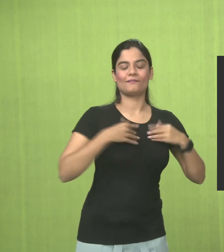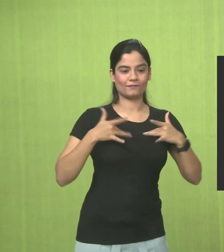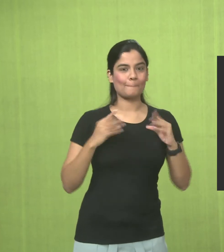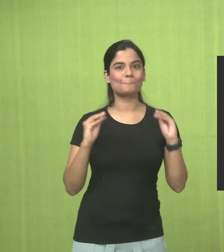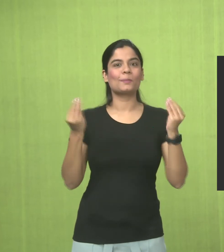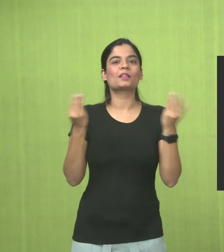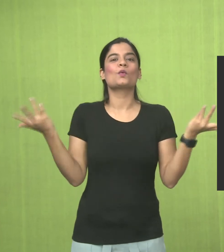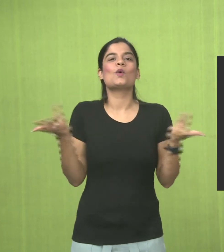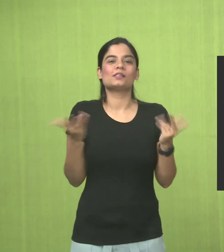confident.